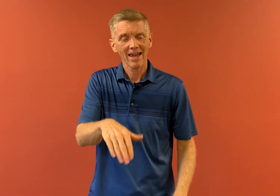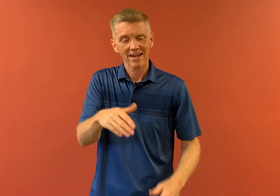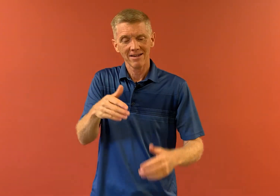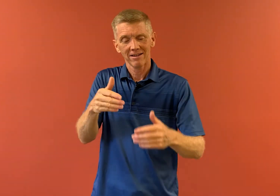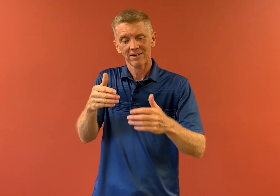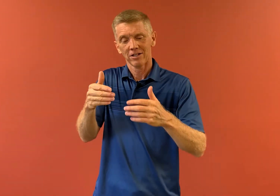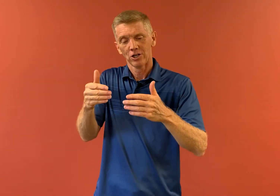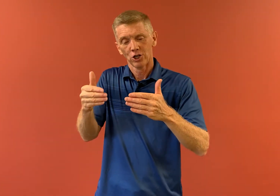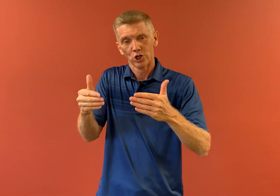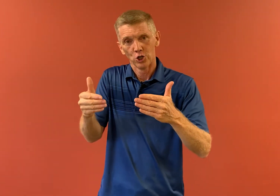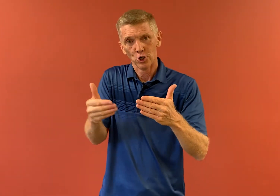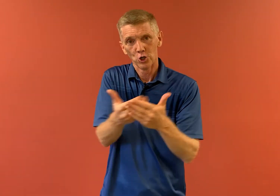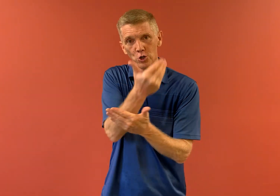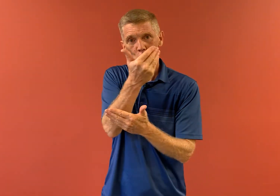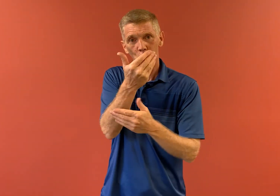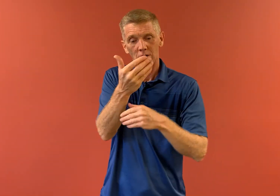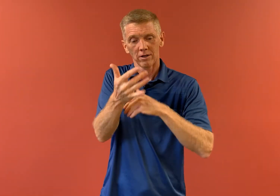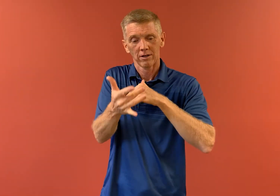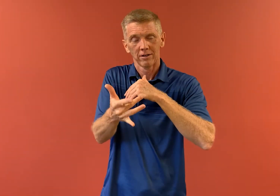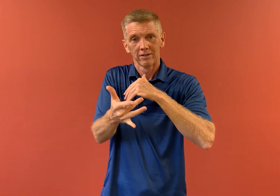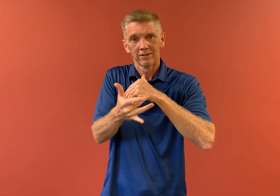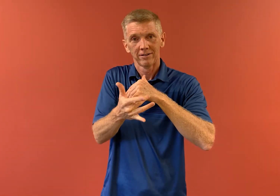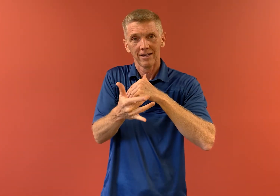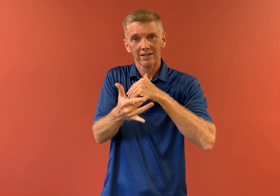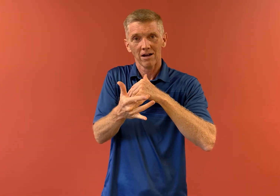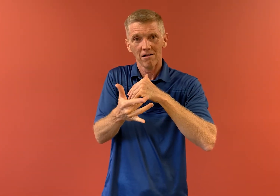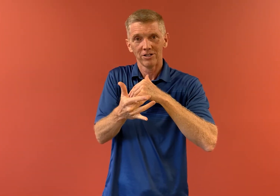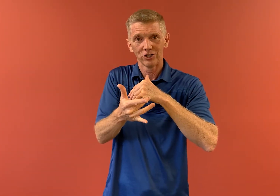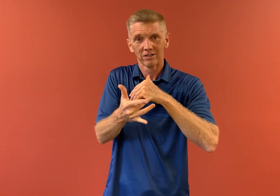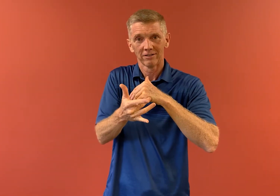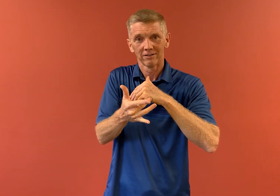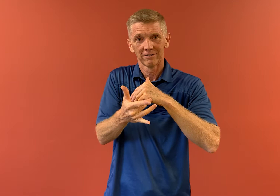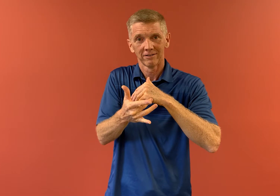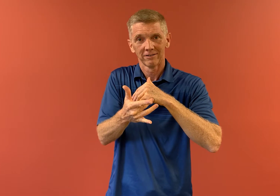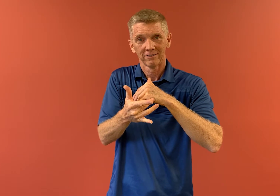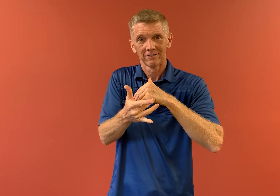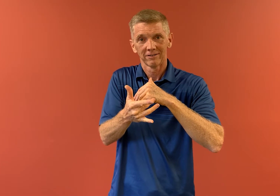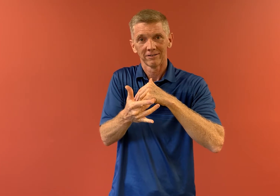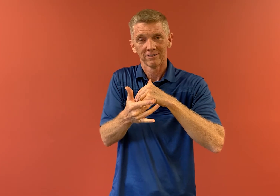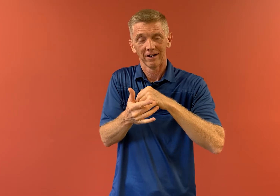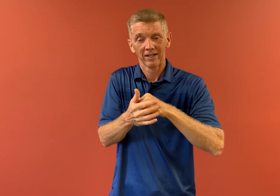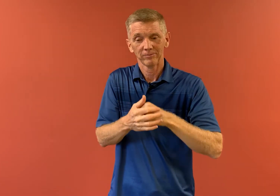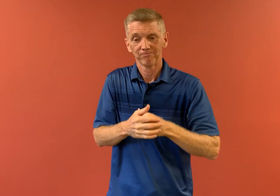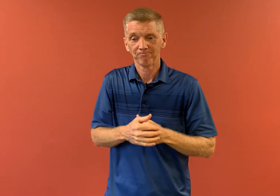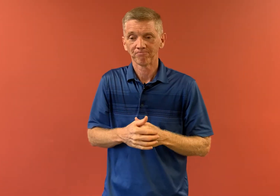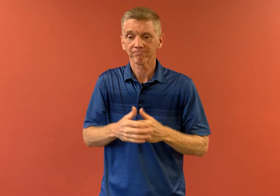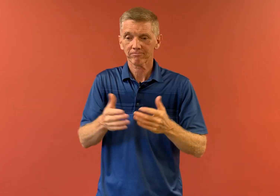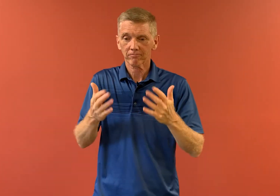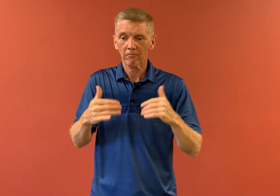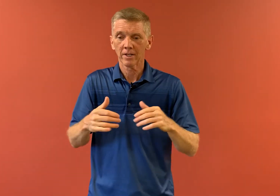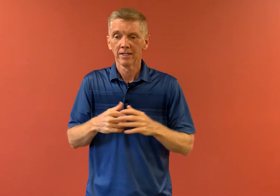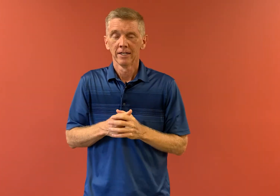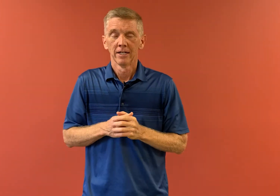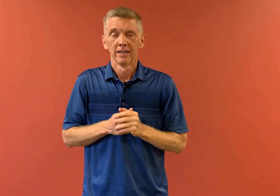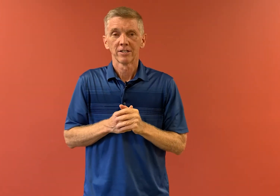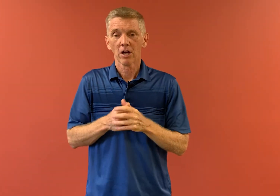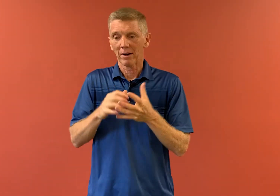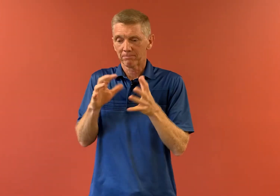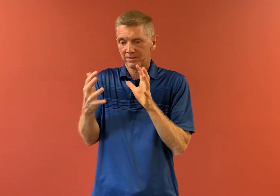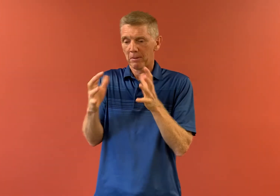Hey, new technology. All right. Let's go about some people you